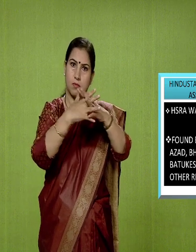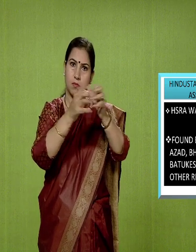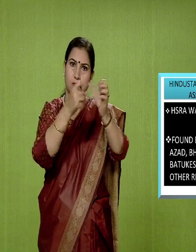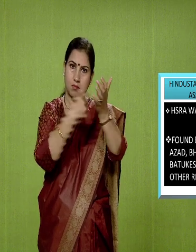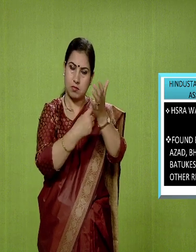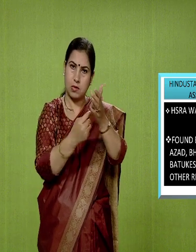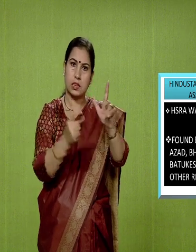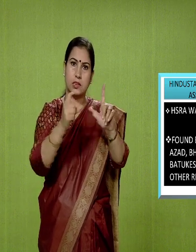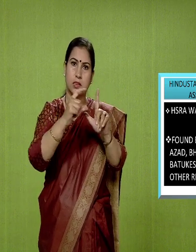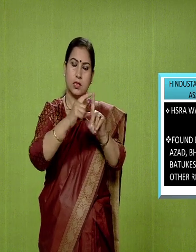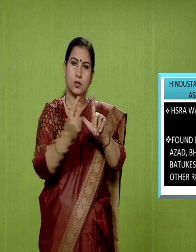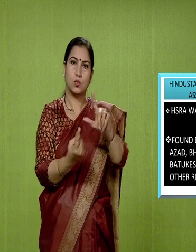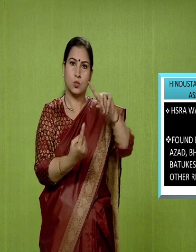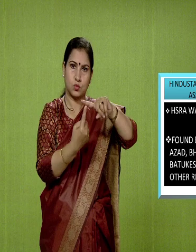and other revolutionaries.